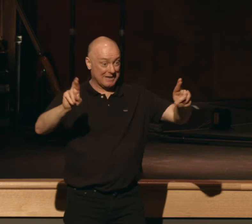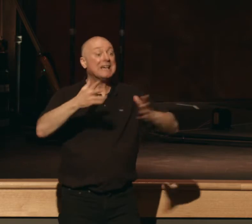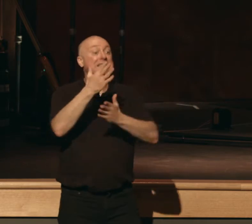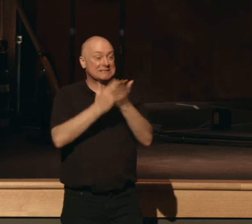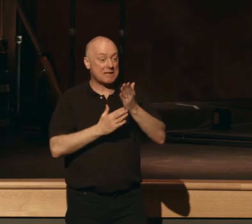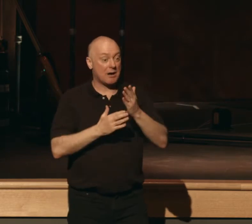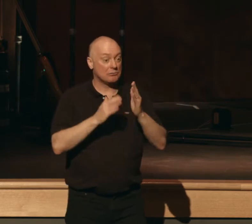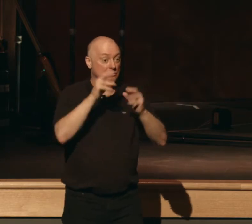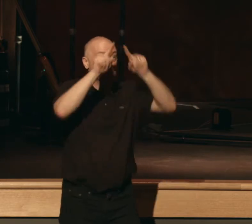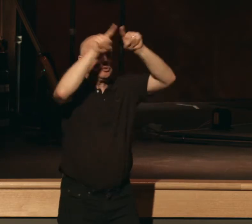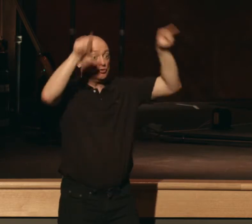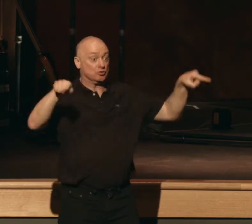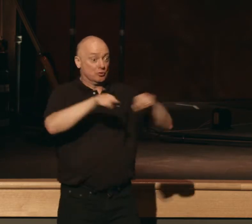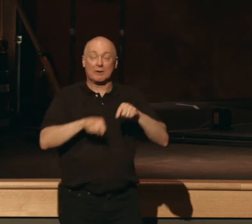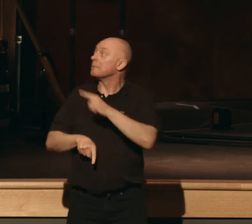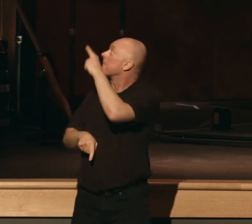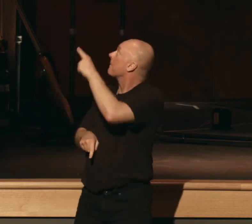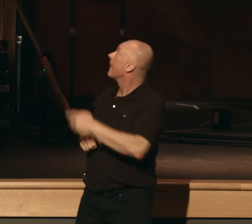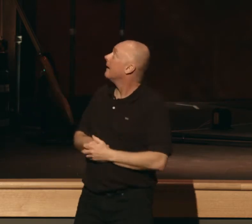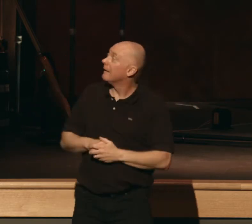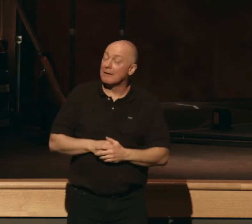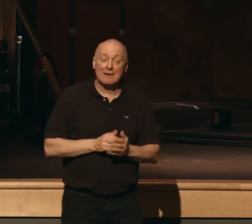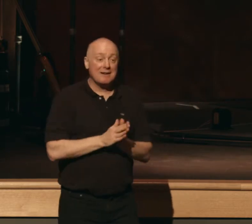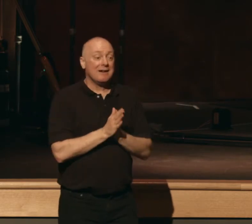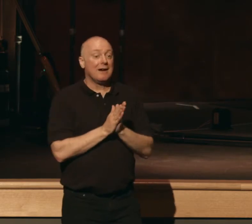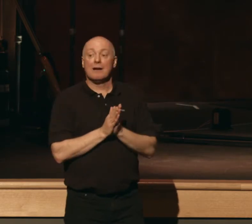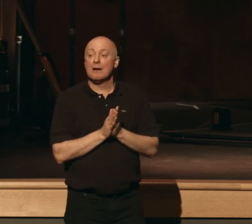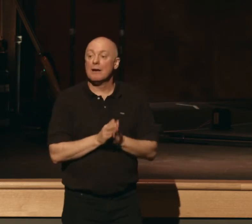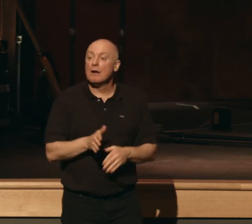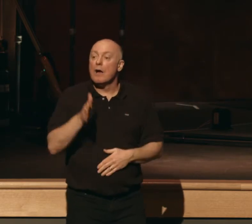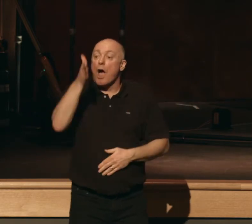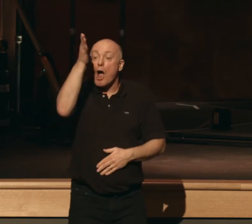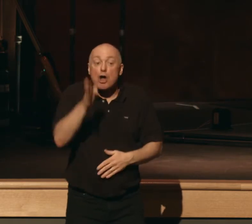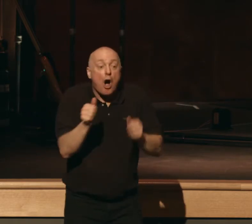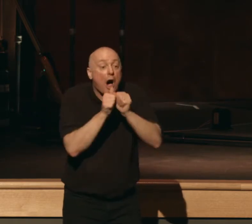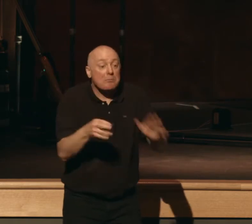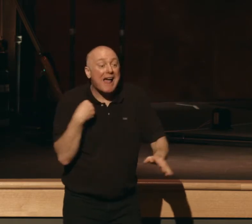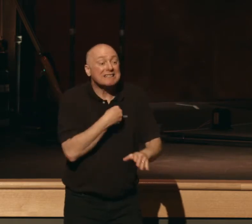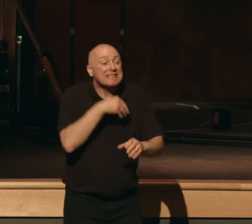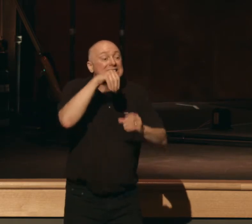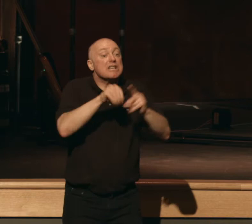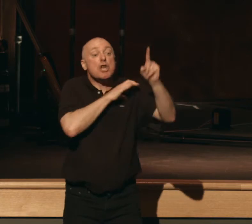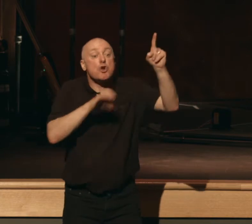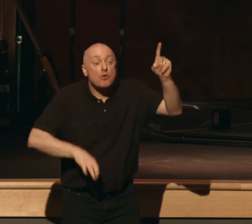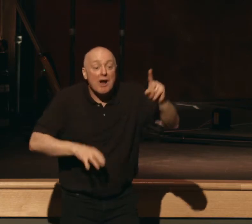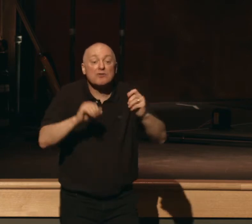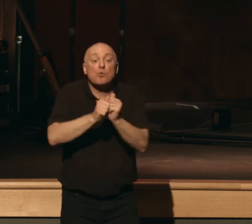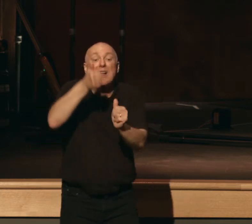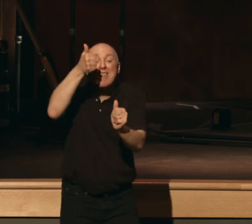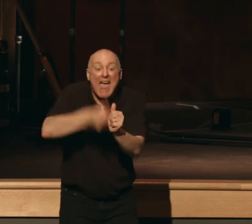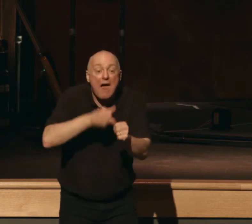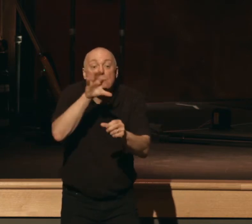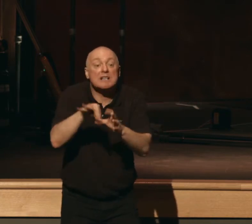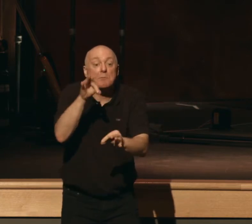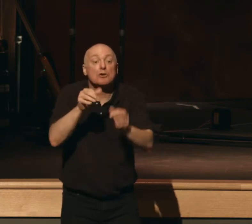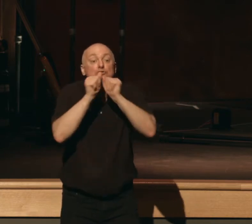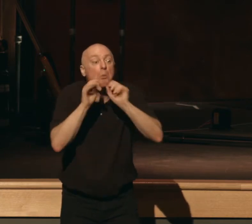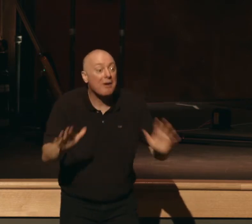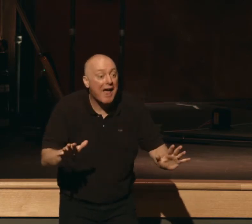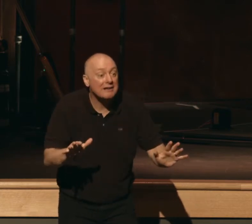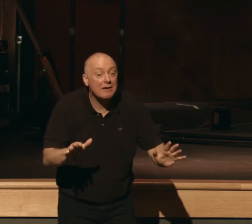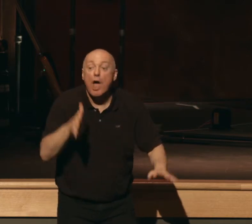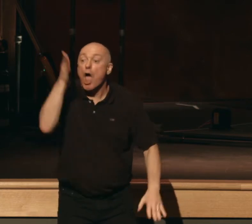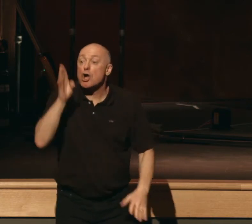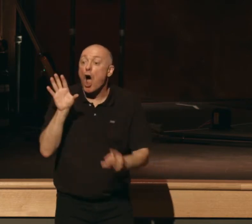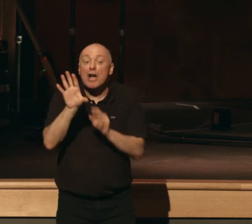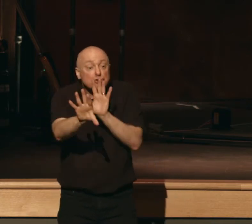up on the screen right here. Look at this one. God blessed us in Christ with every spiritual blessing.